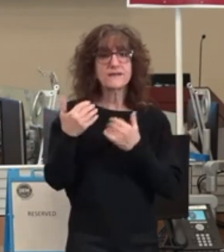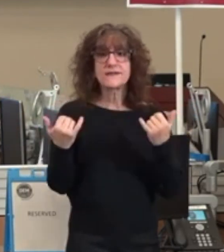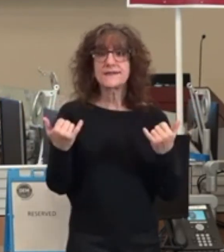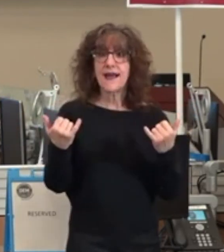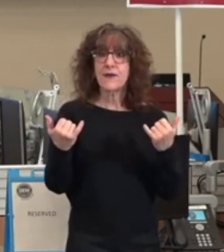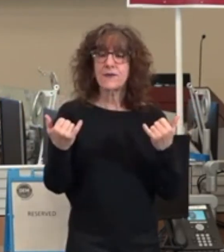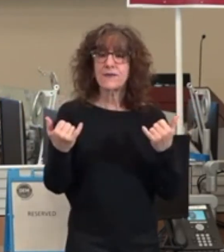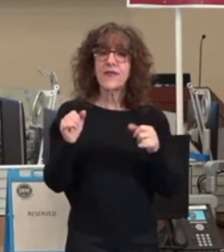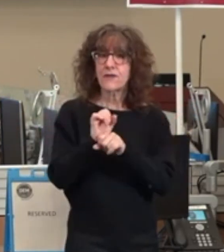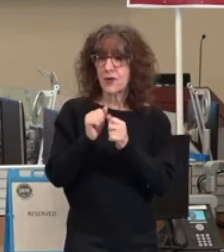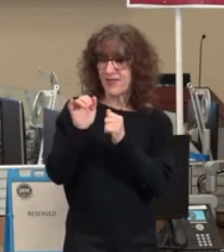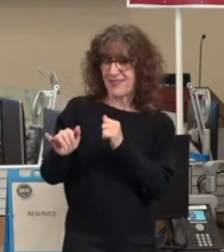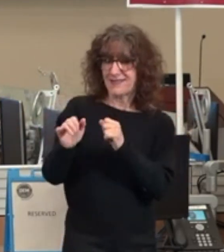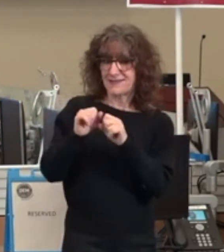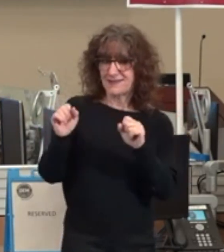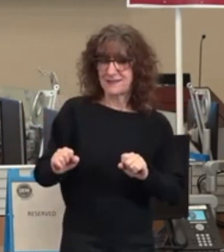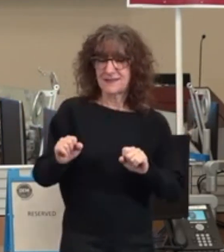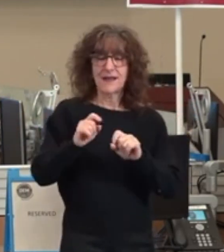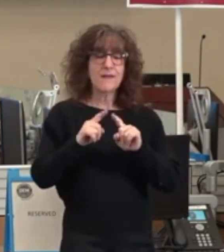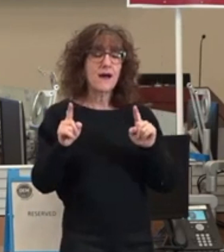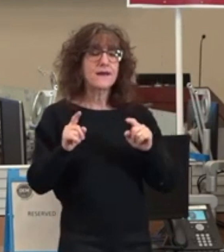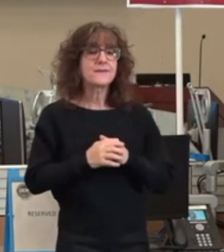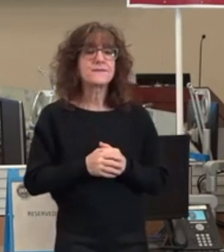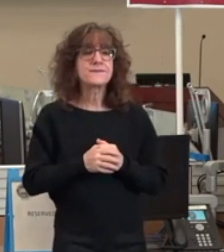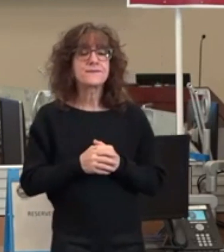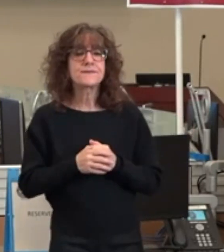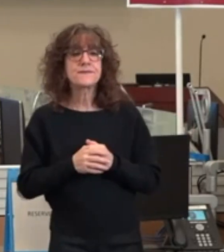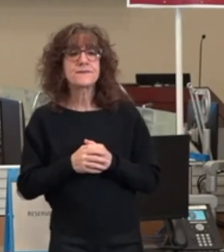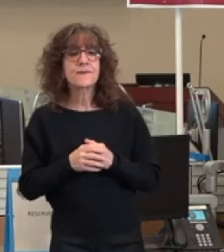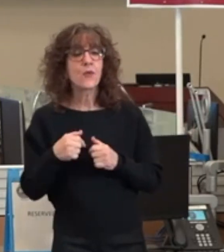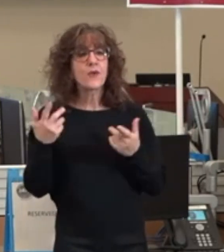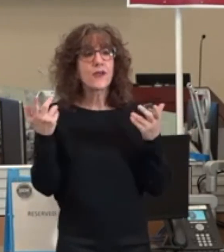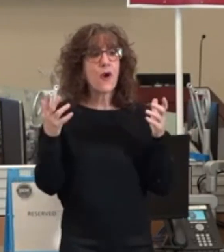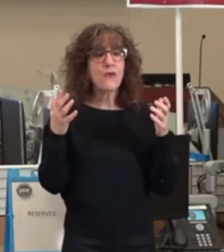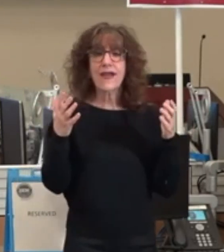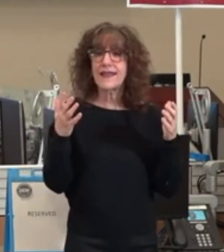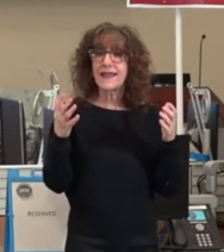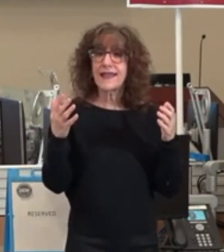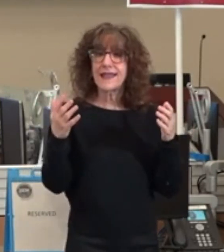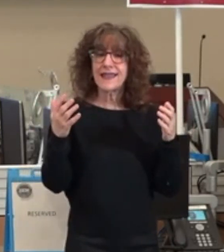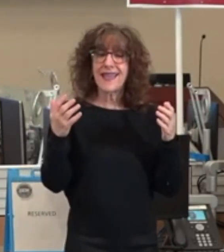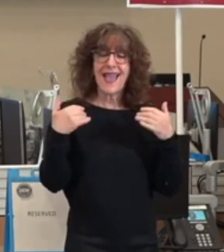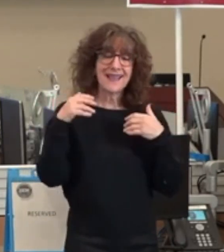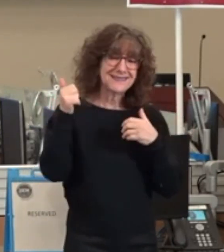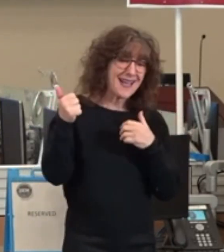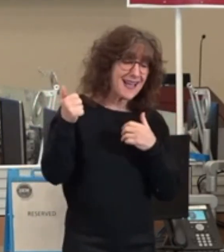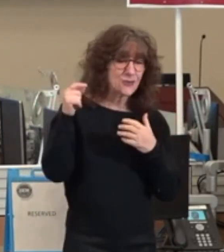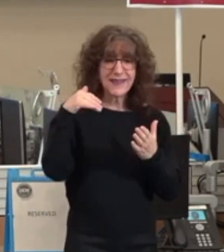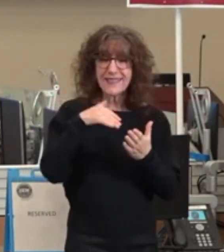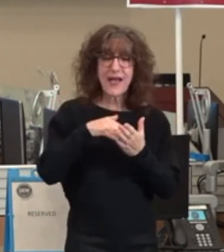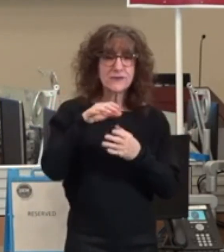now of working with that system. But what I can tell you is that we already have tens of thousands of